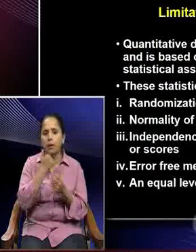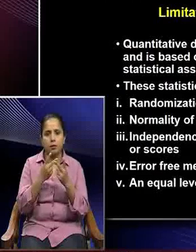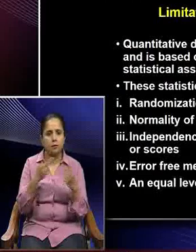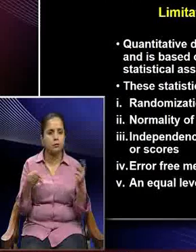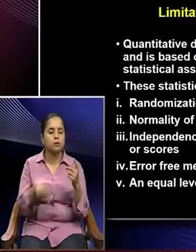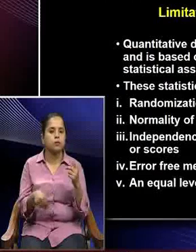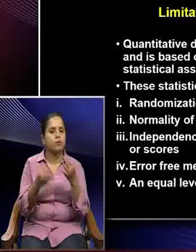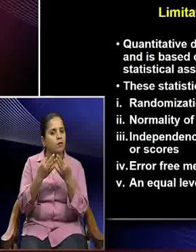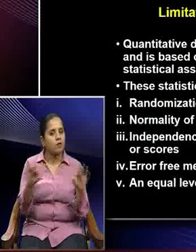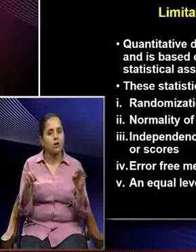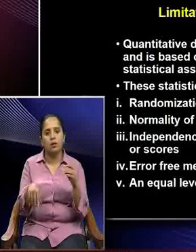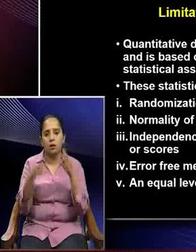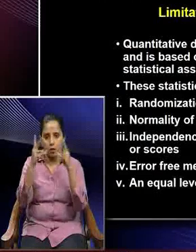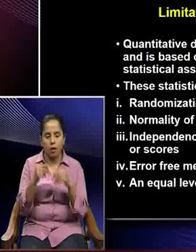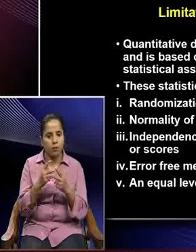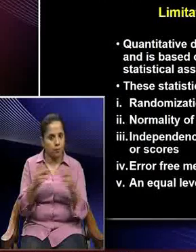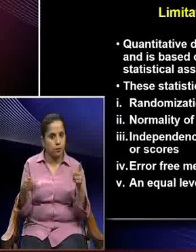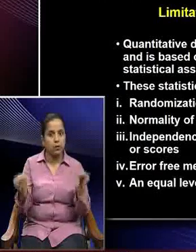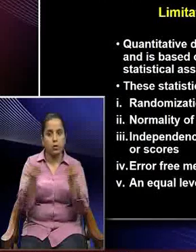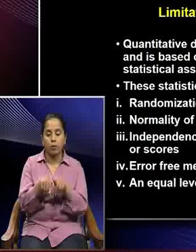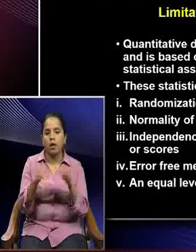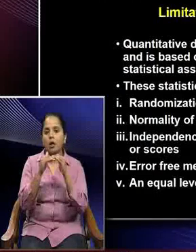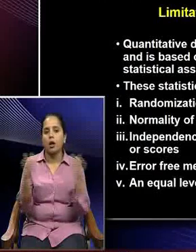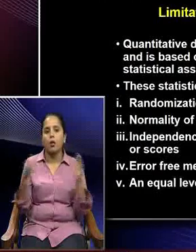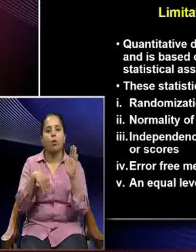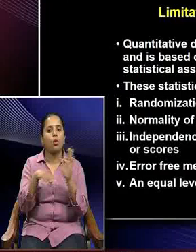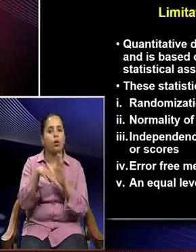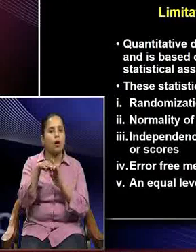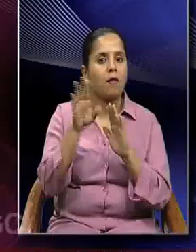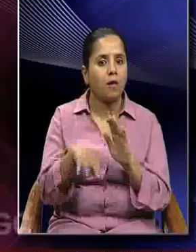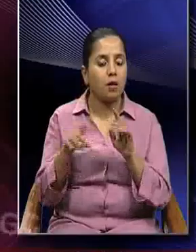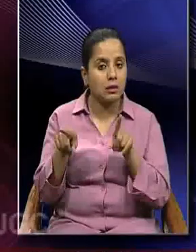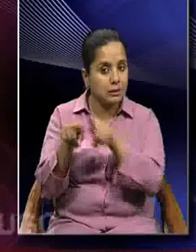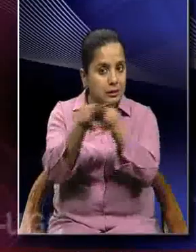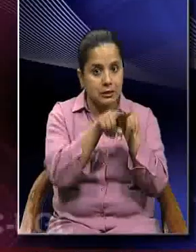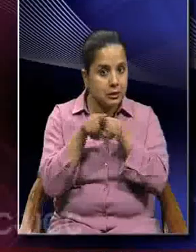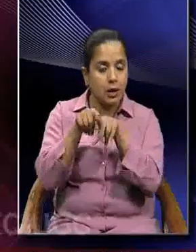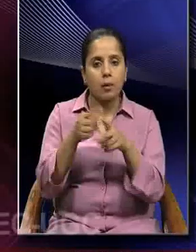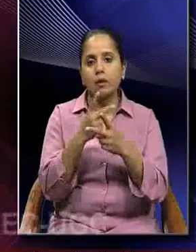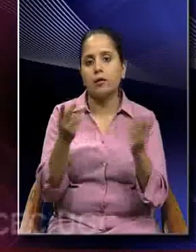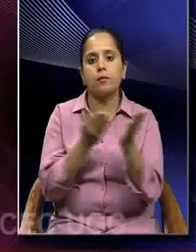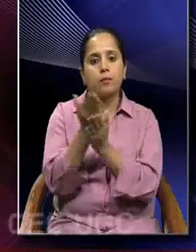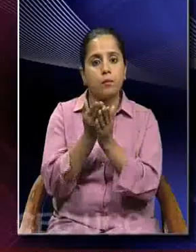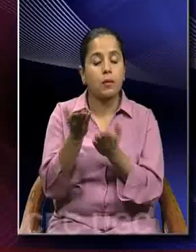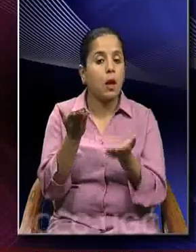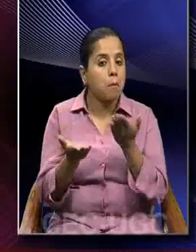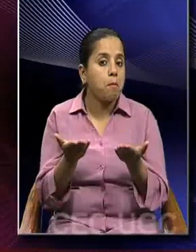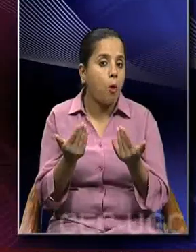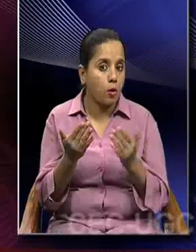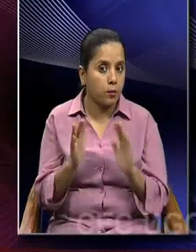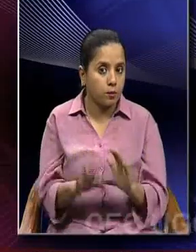measurement, free measurement, and also an equal level or homogeneity of variance. So there is a possibility